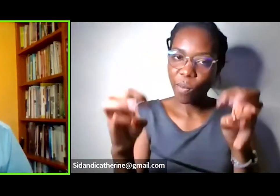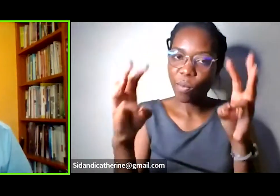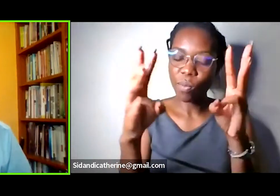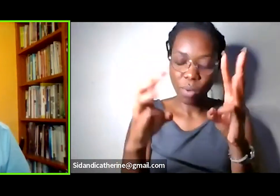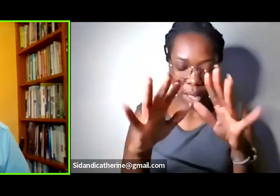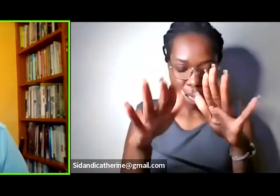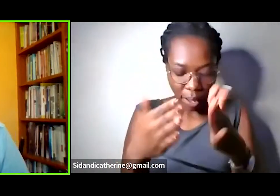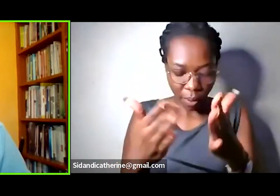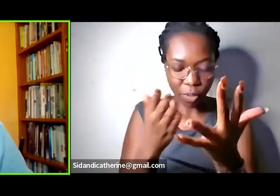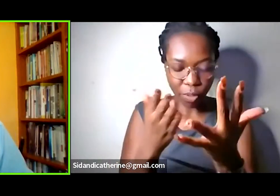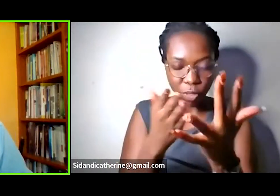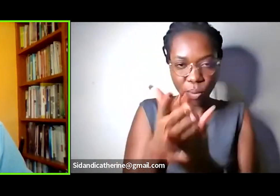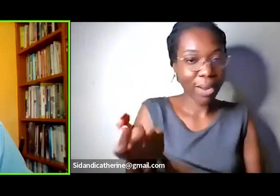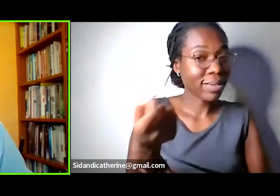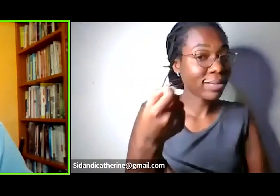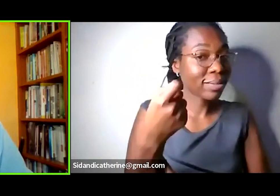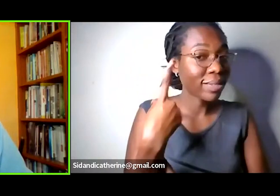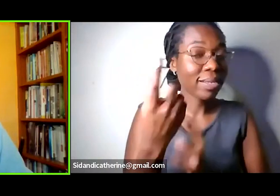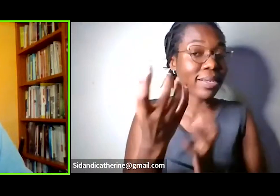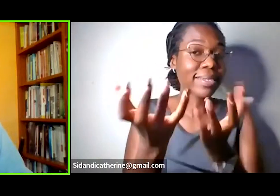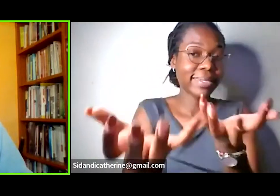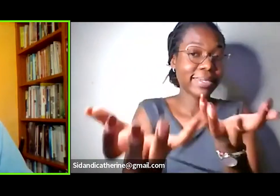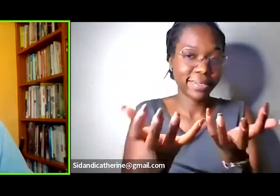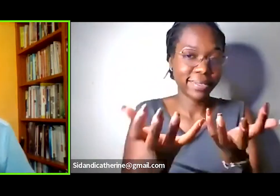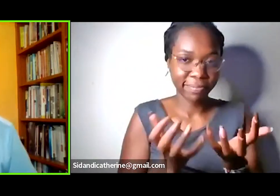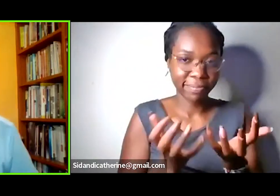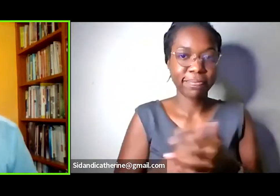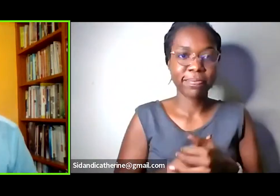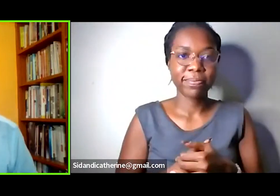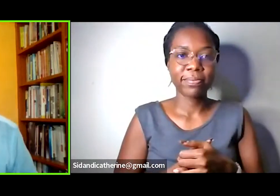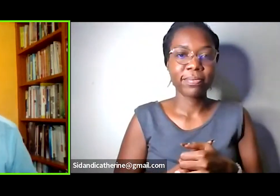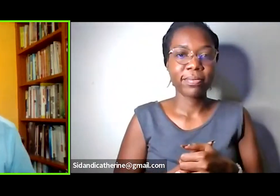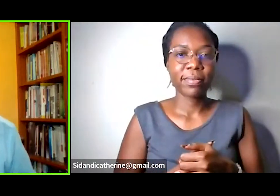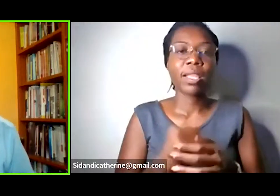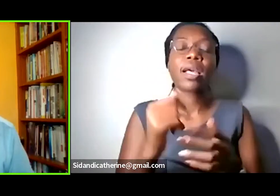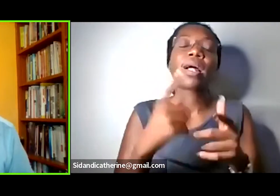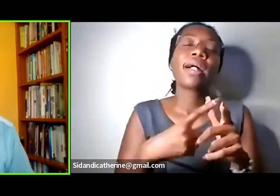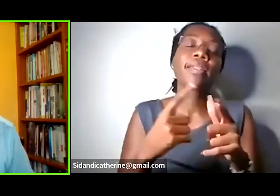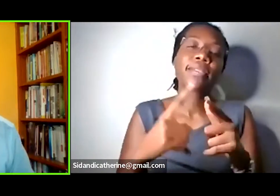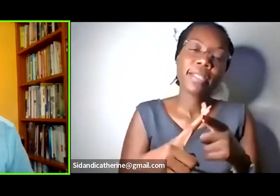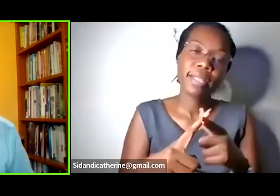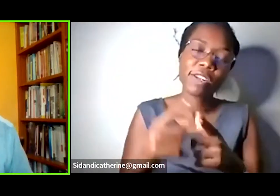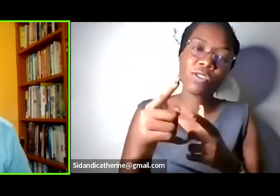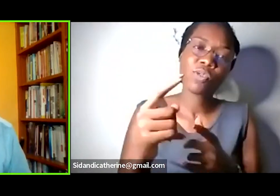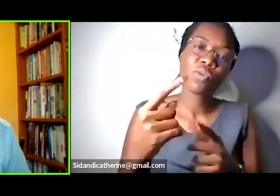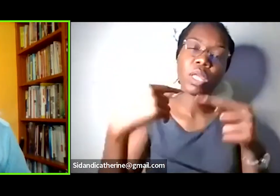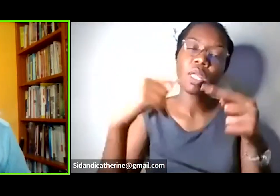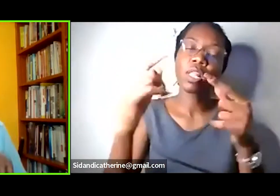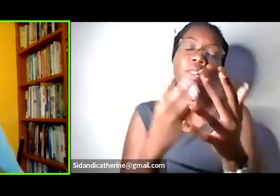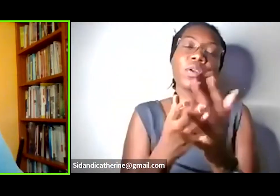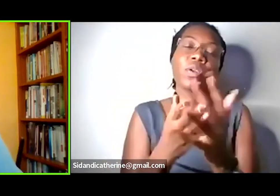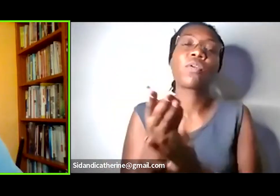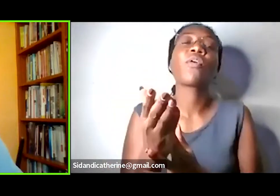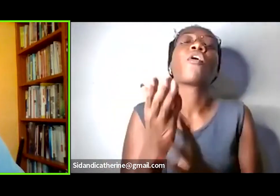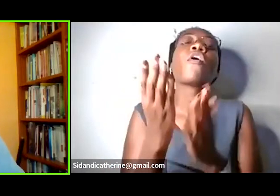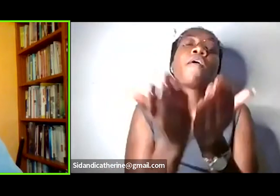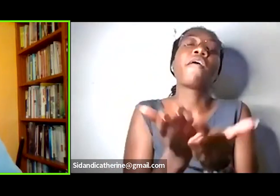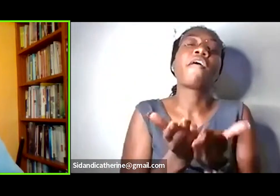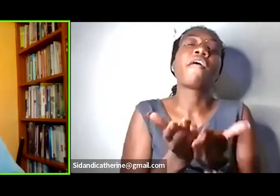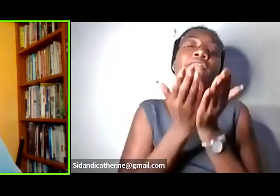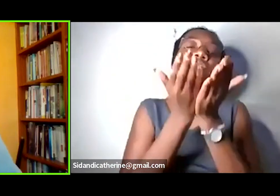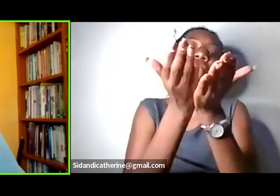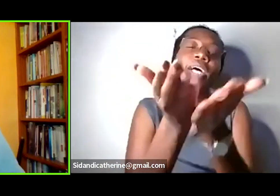into that complexity of conversation. I very respectfully request to keep it within the space we are in. And also, I want to request